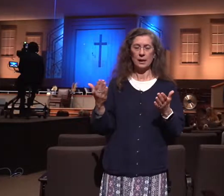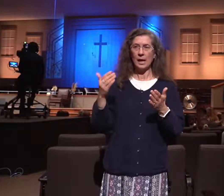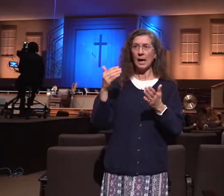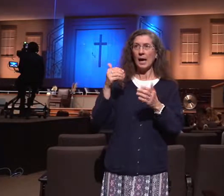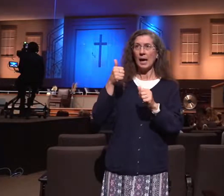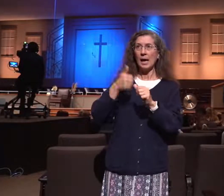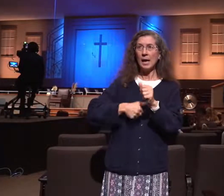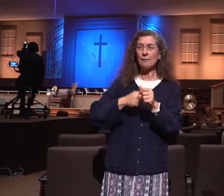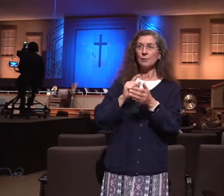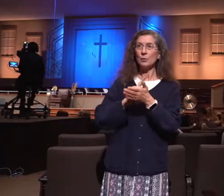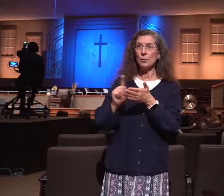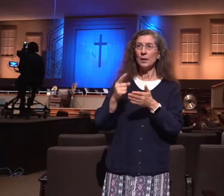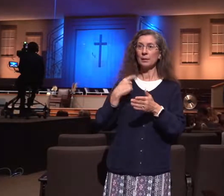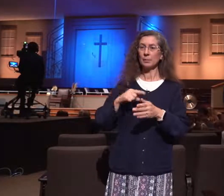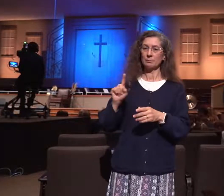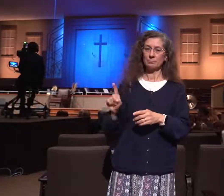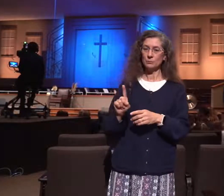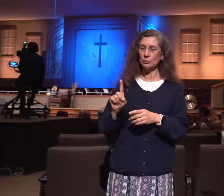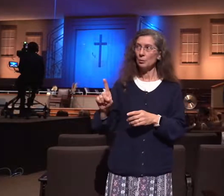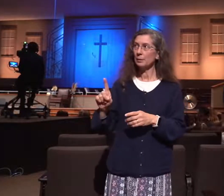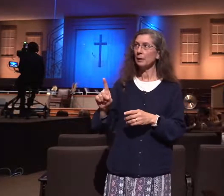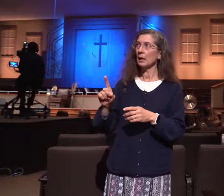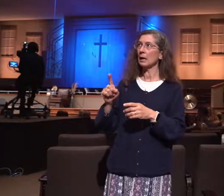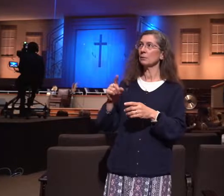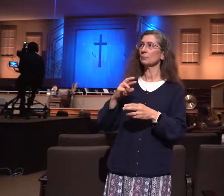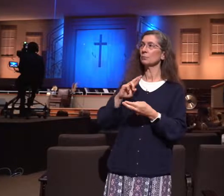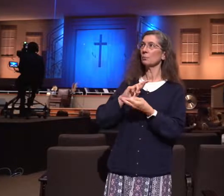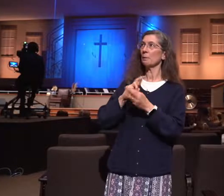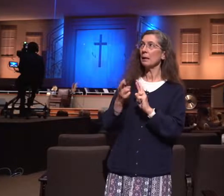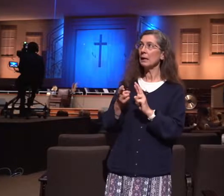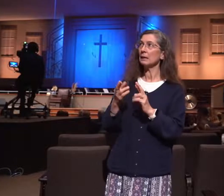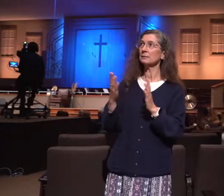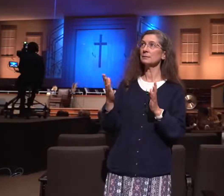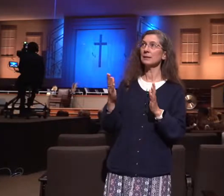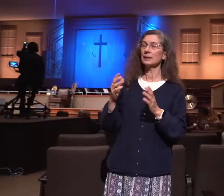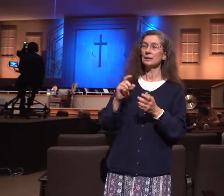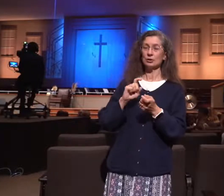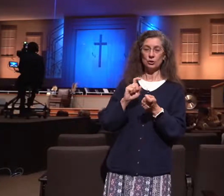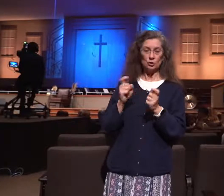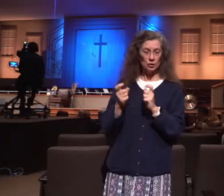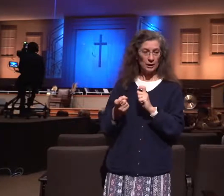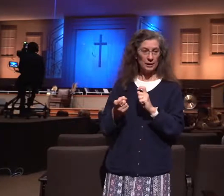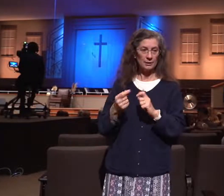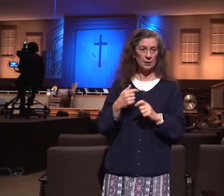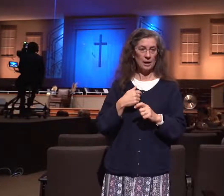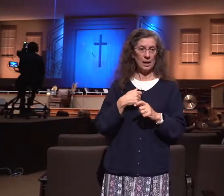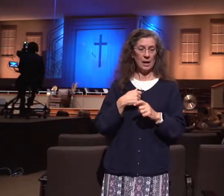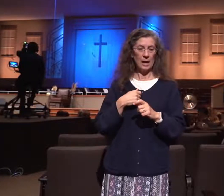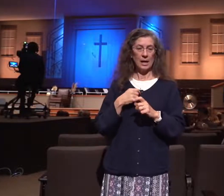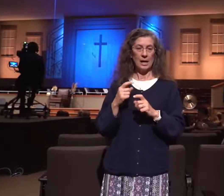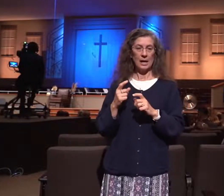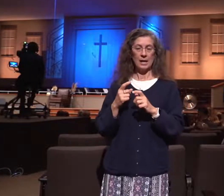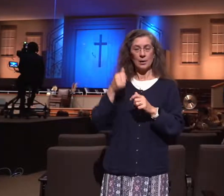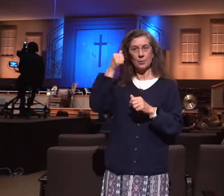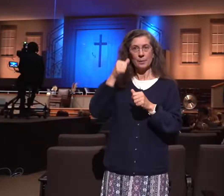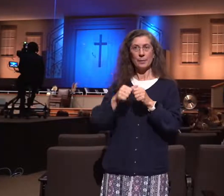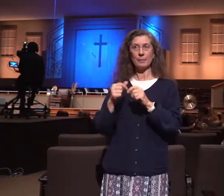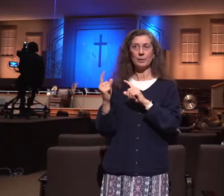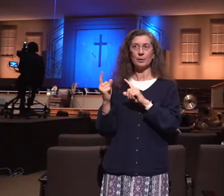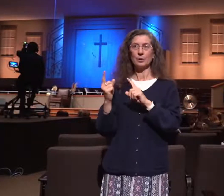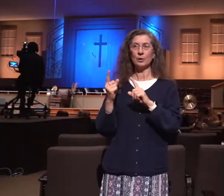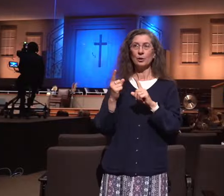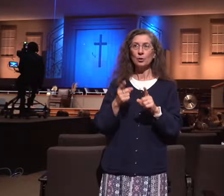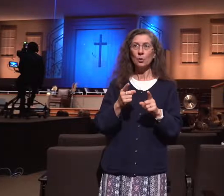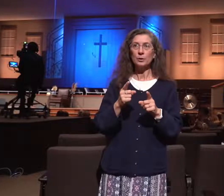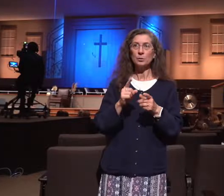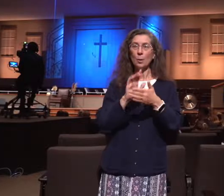we were going forward saying, we'll not do that anymore. I never will forget going to a drive-in theater and seeing Gary Cooper in